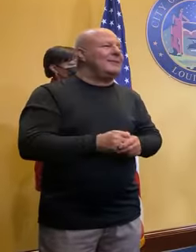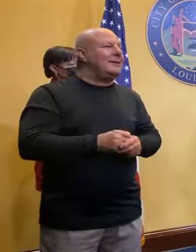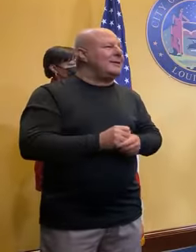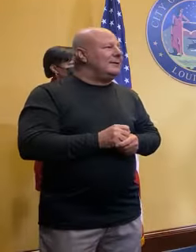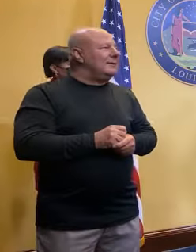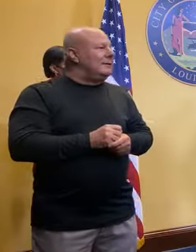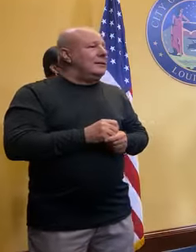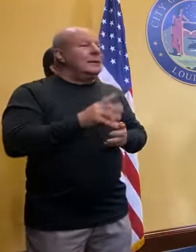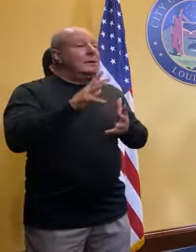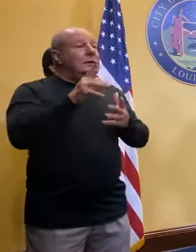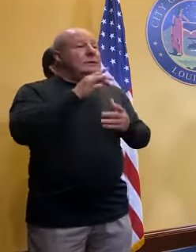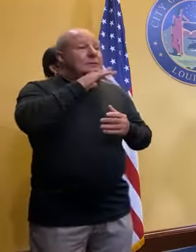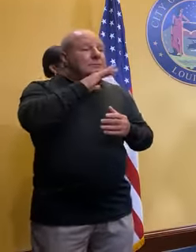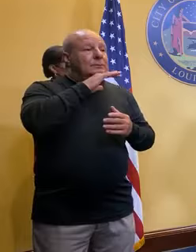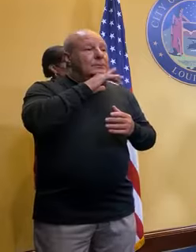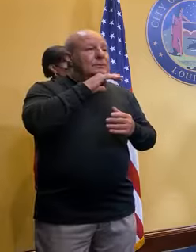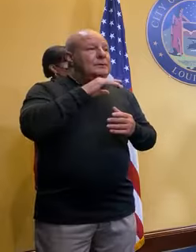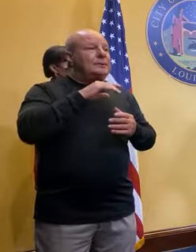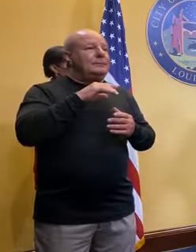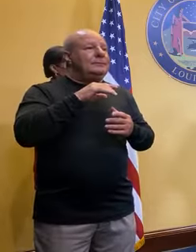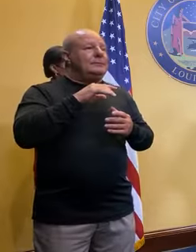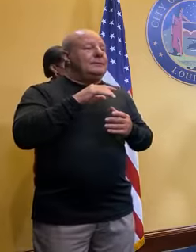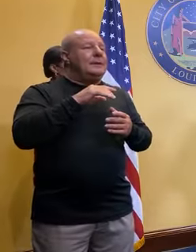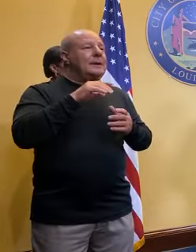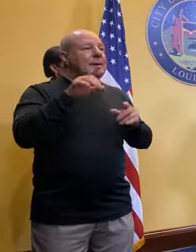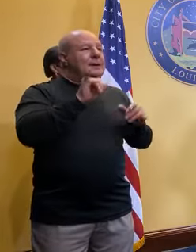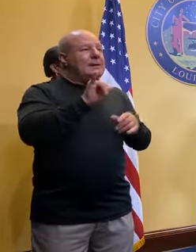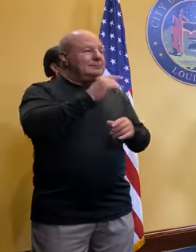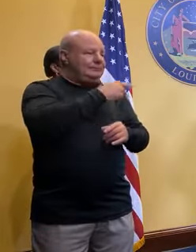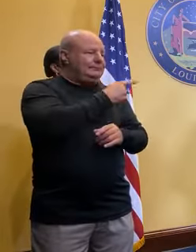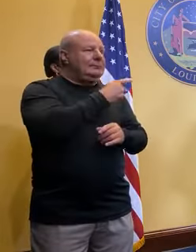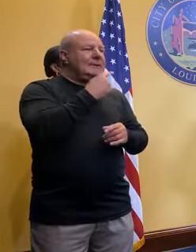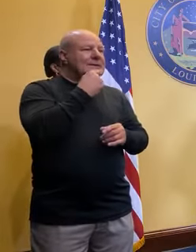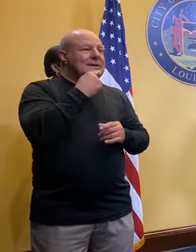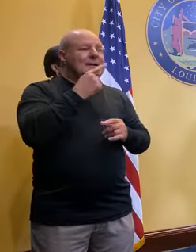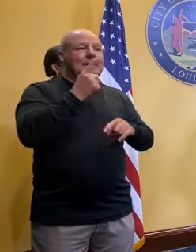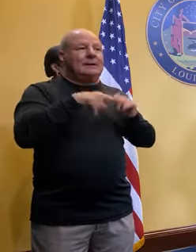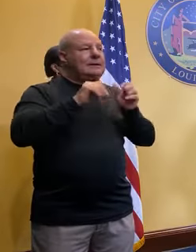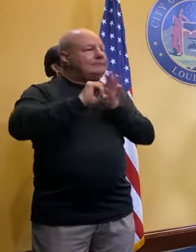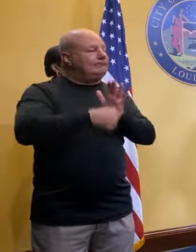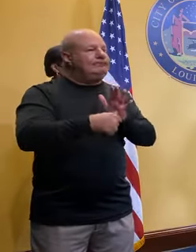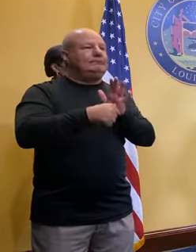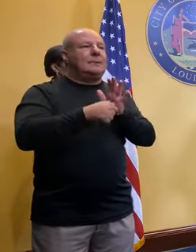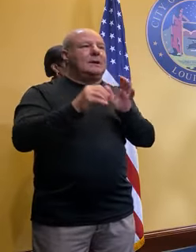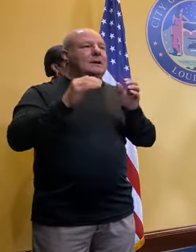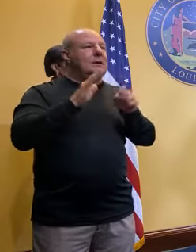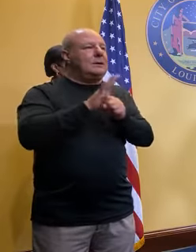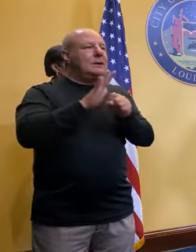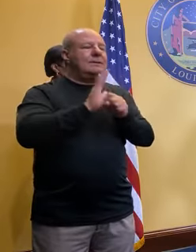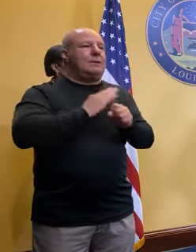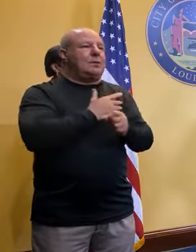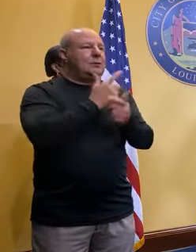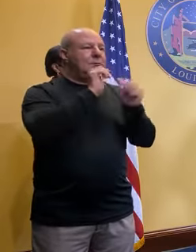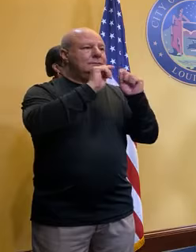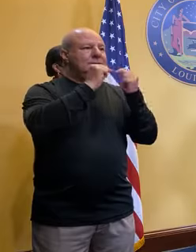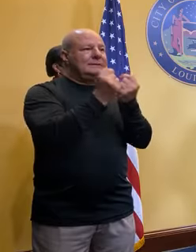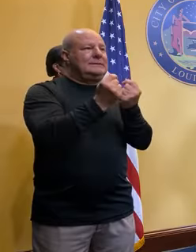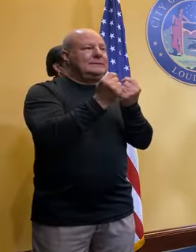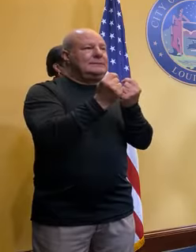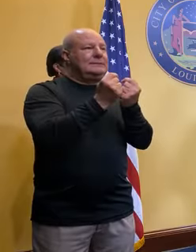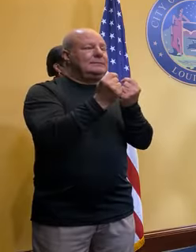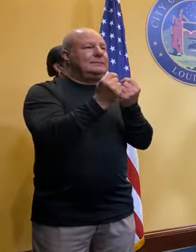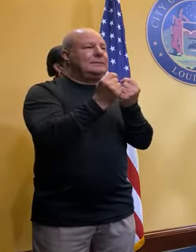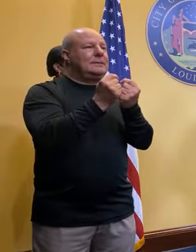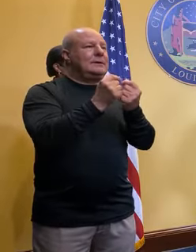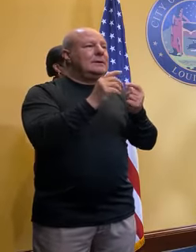to debris, as Colin and the Mayor said, I cannot stress enough our joint